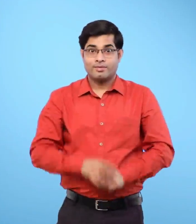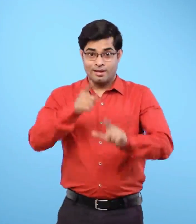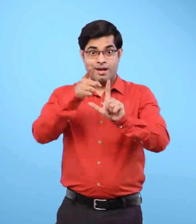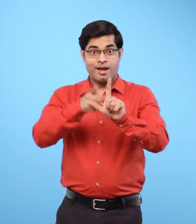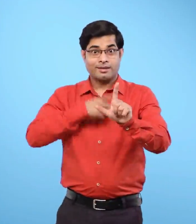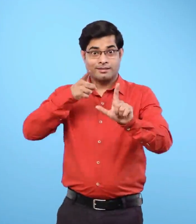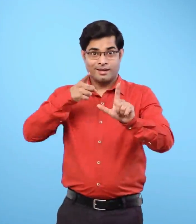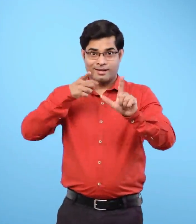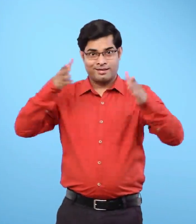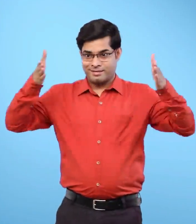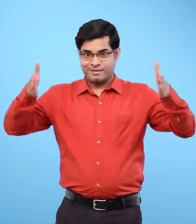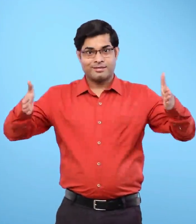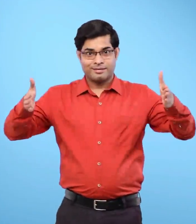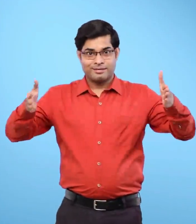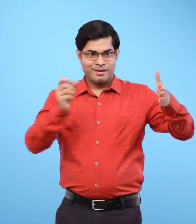Which is the first month of the year?